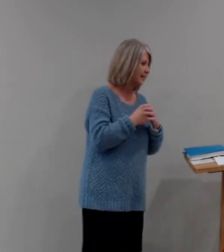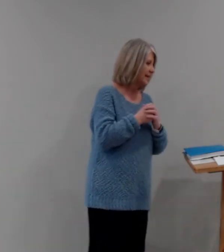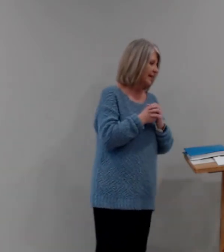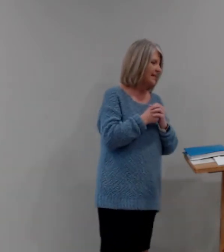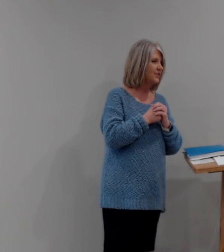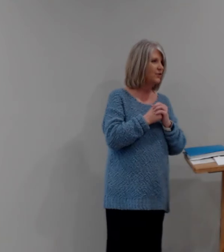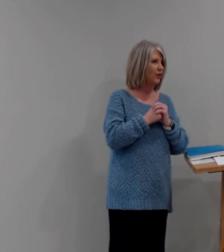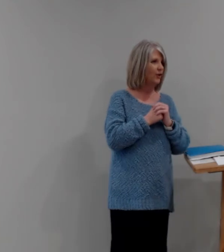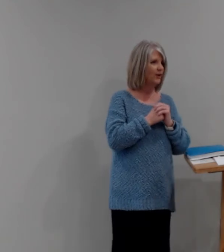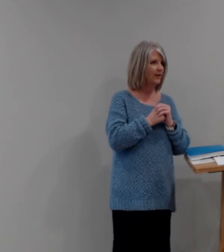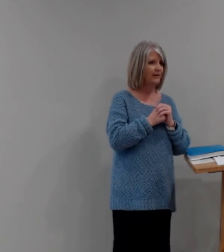Easter.